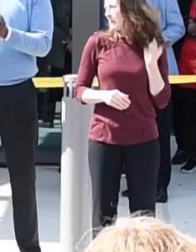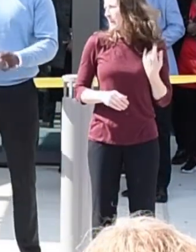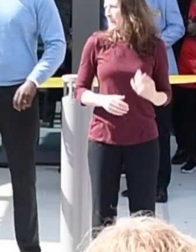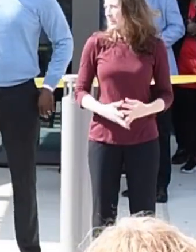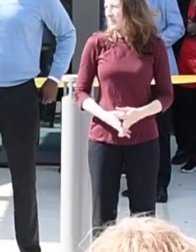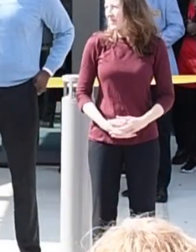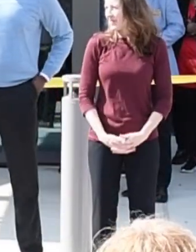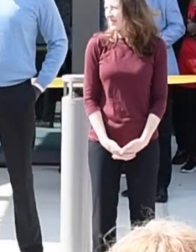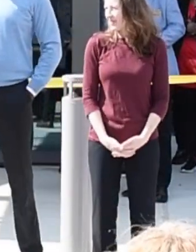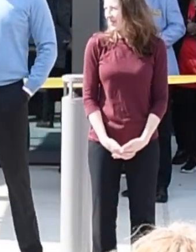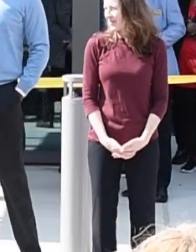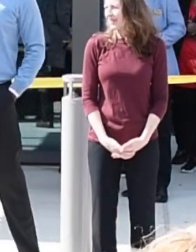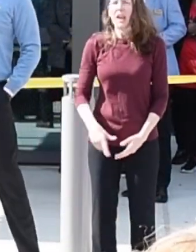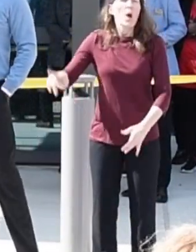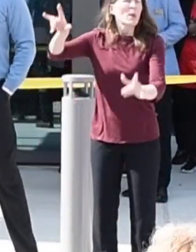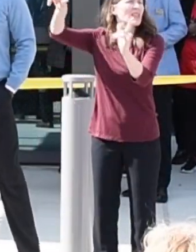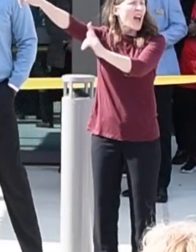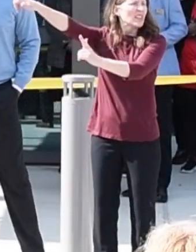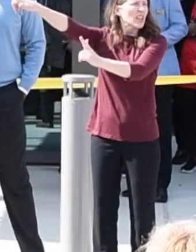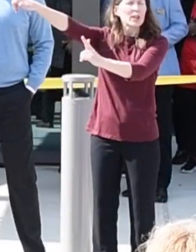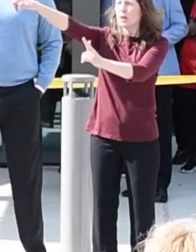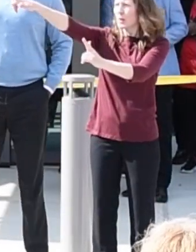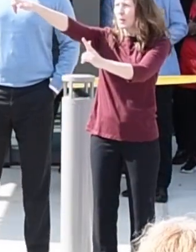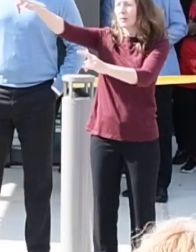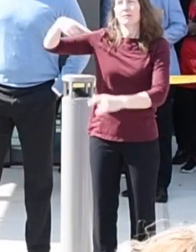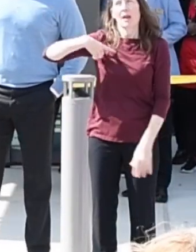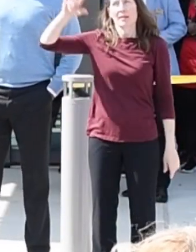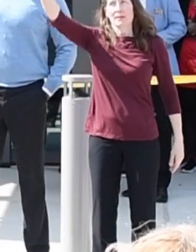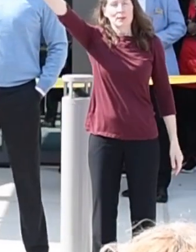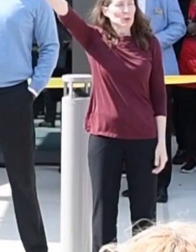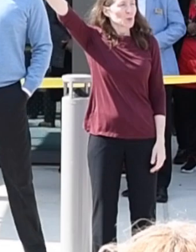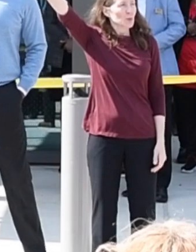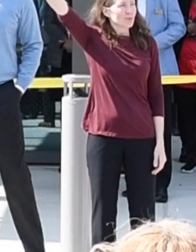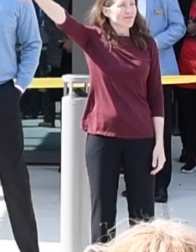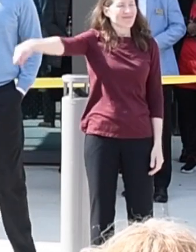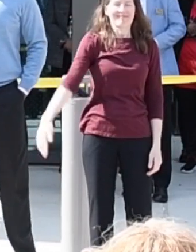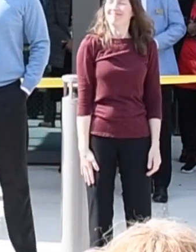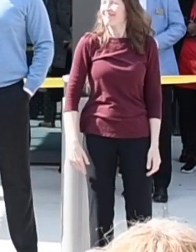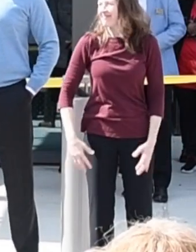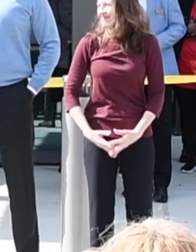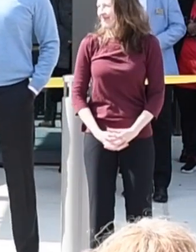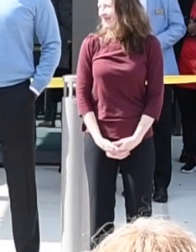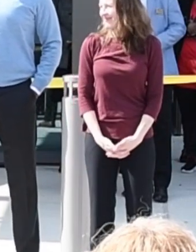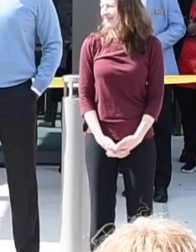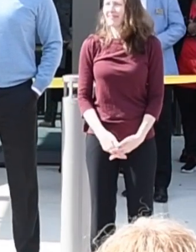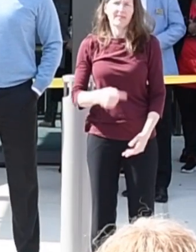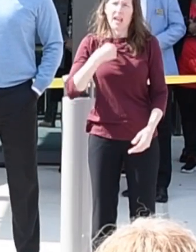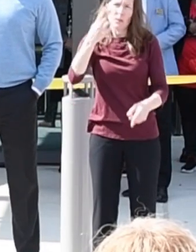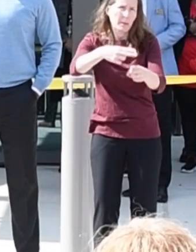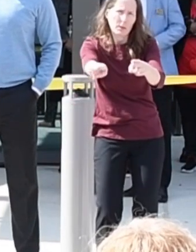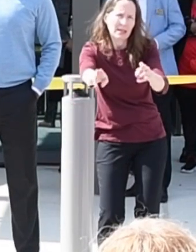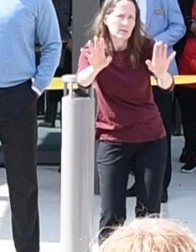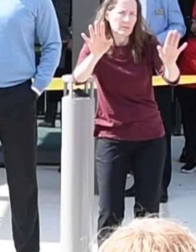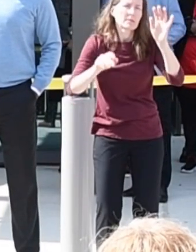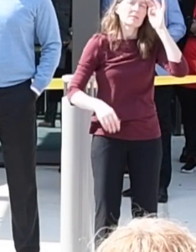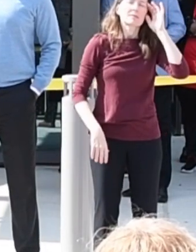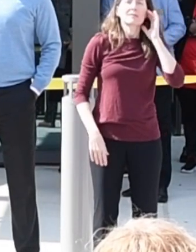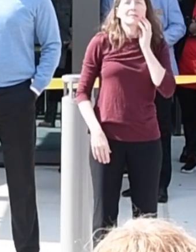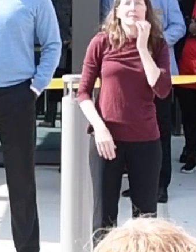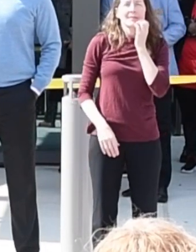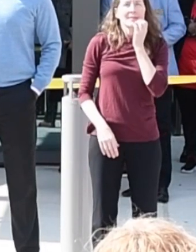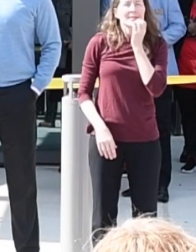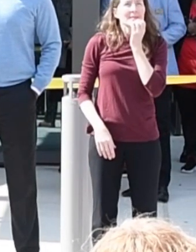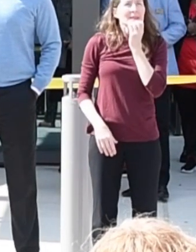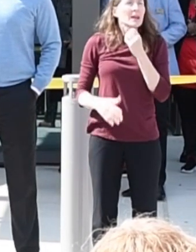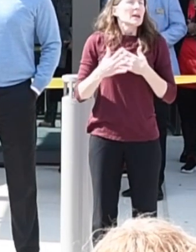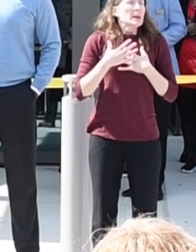Thank you. Thank you. I love you too. I'll be quick. This dream, and I just